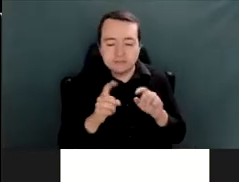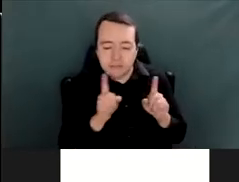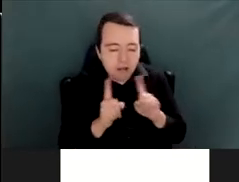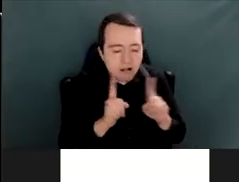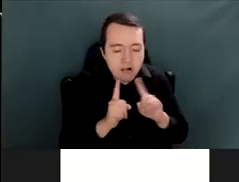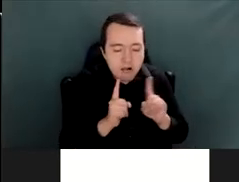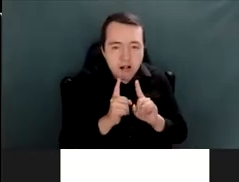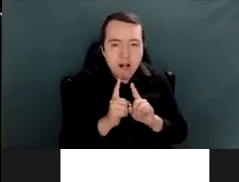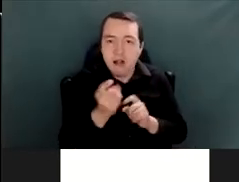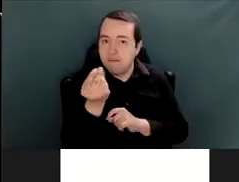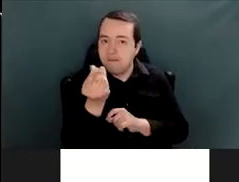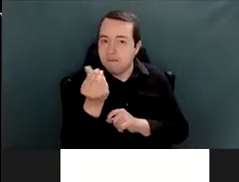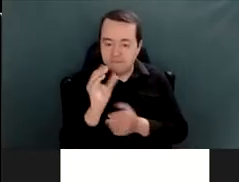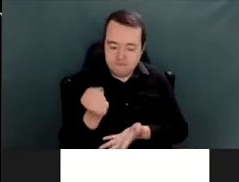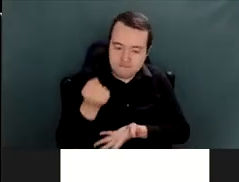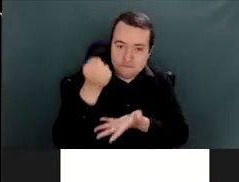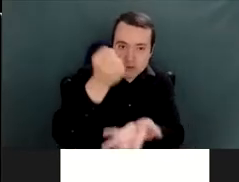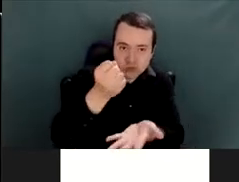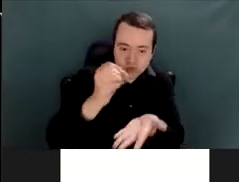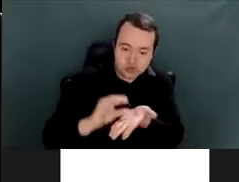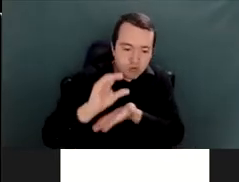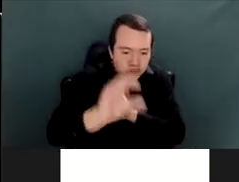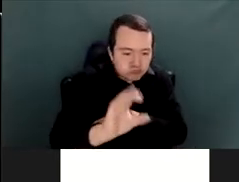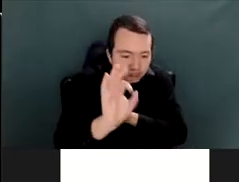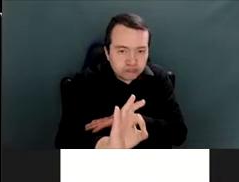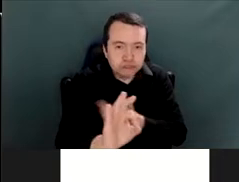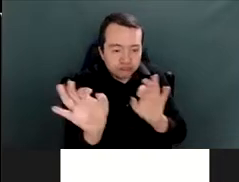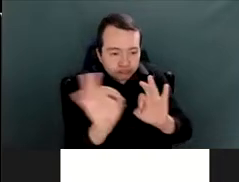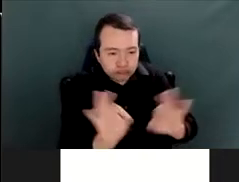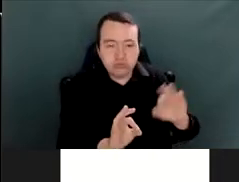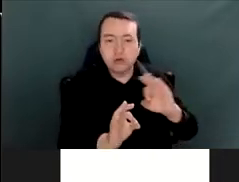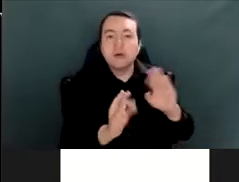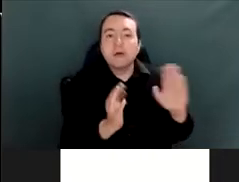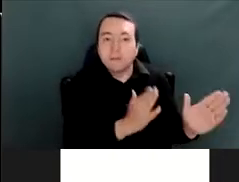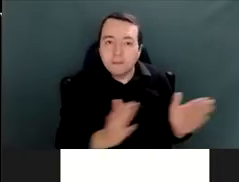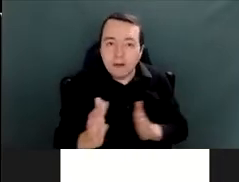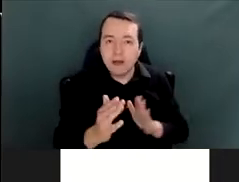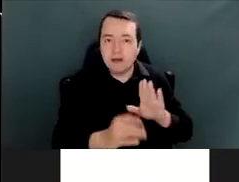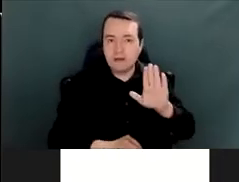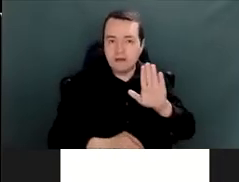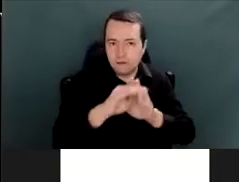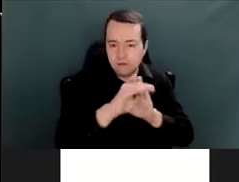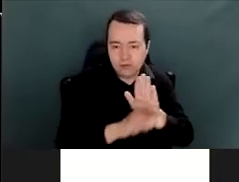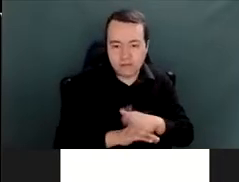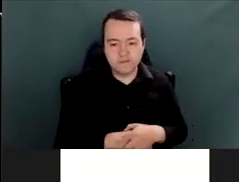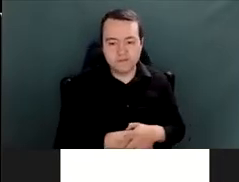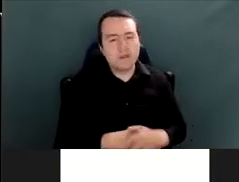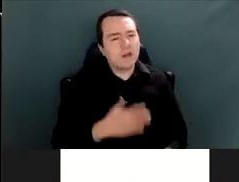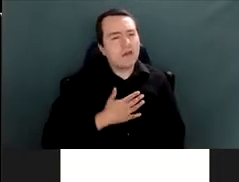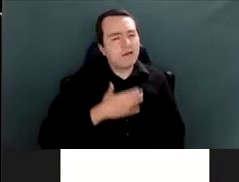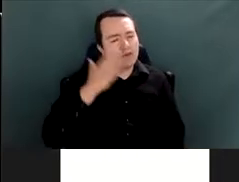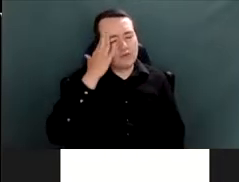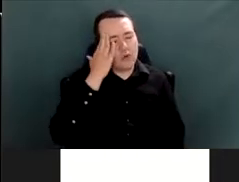requires a budget which is sufficient for implementation of these programs. I am